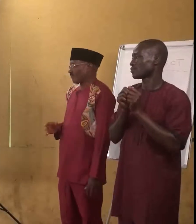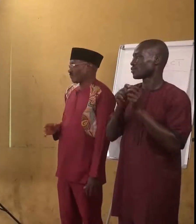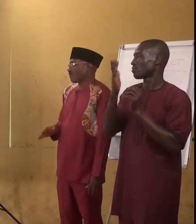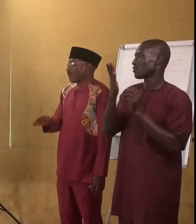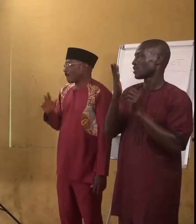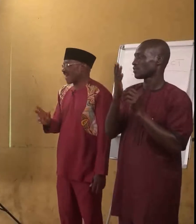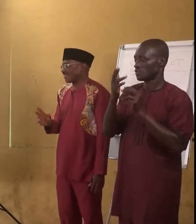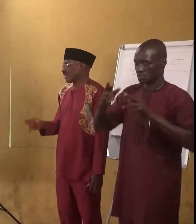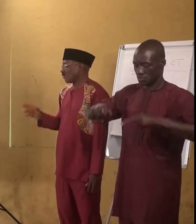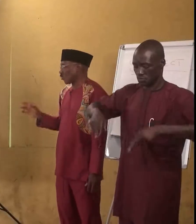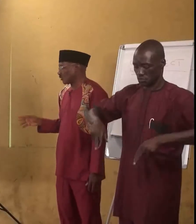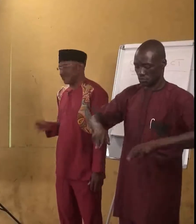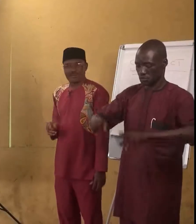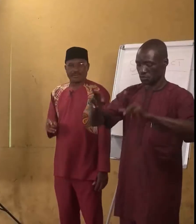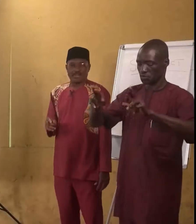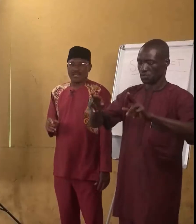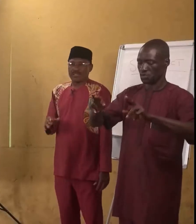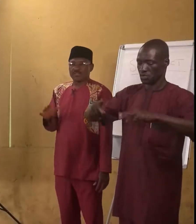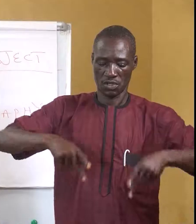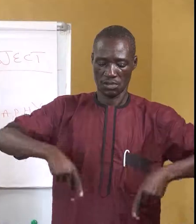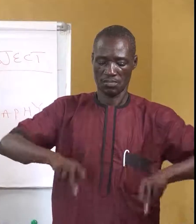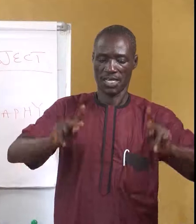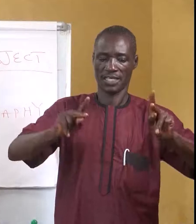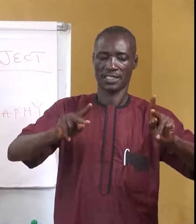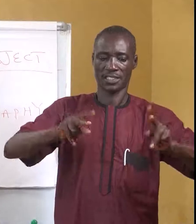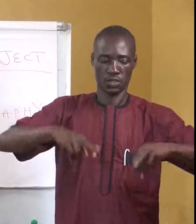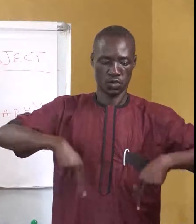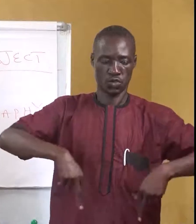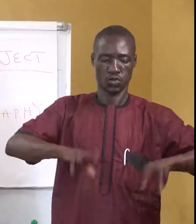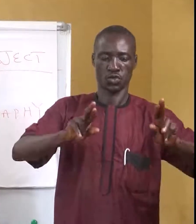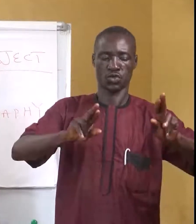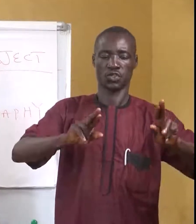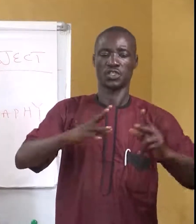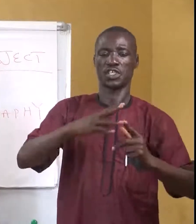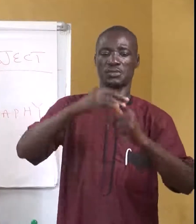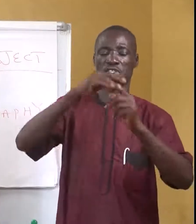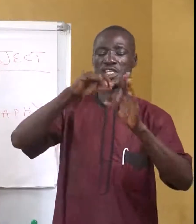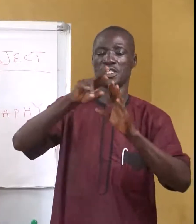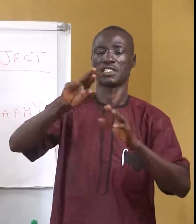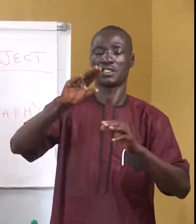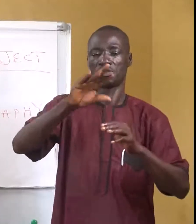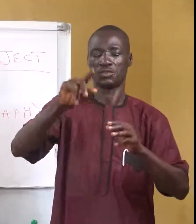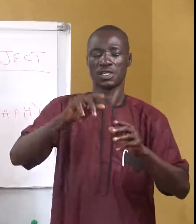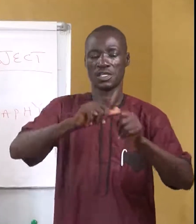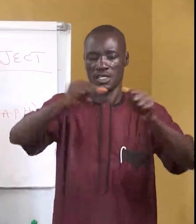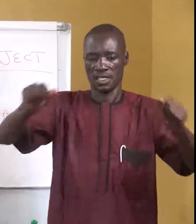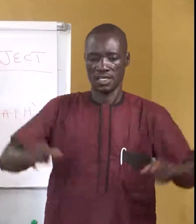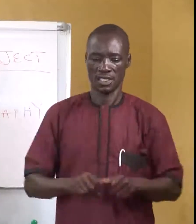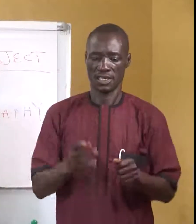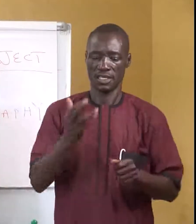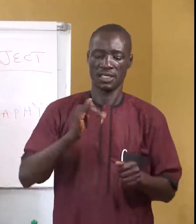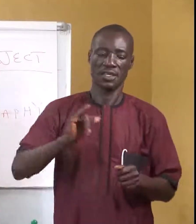5, paths and roads. Some of these settlements, particularly in rural area, they are